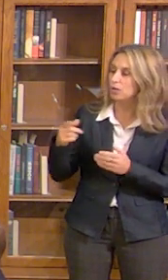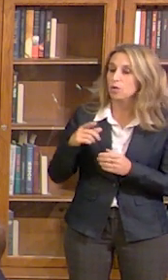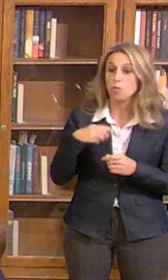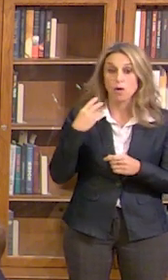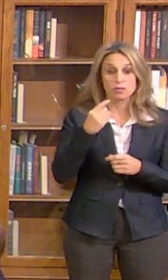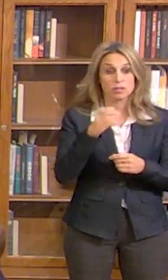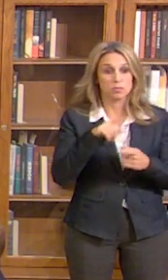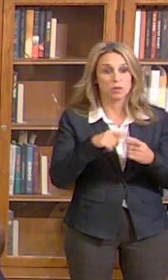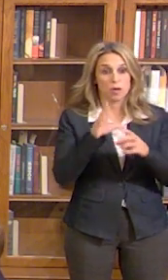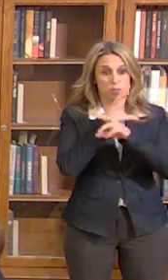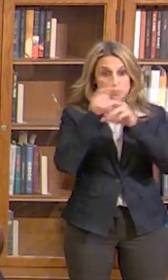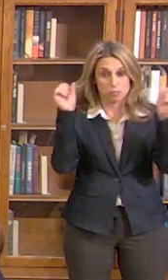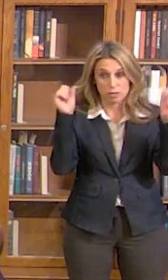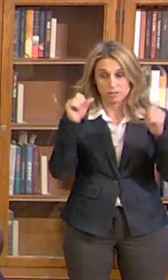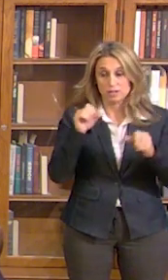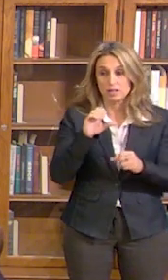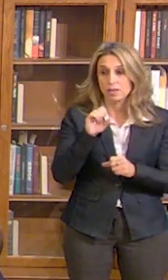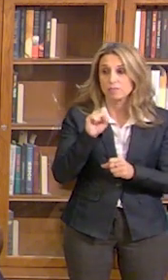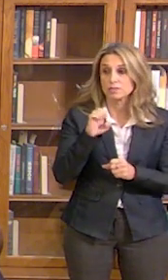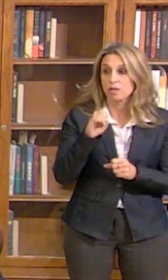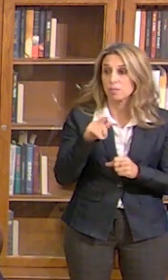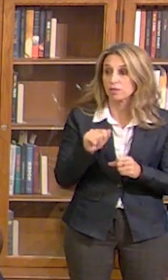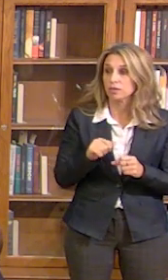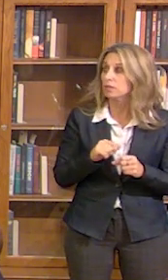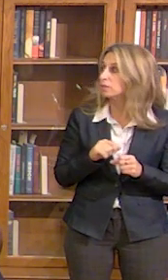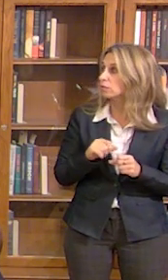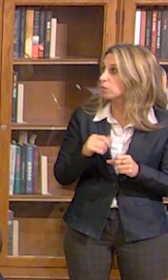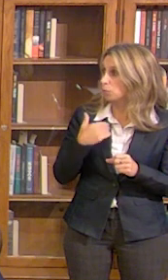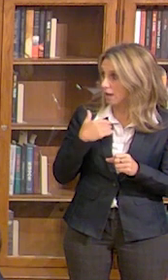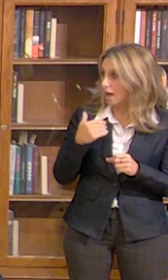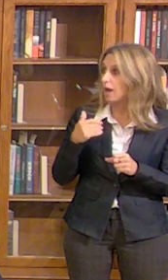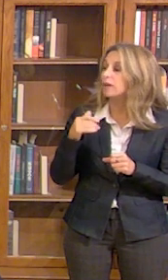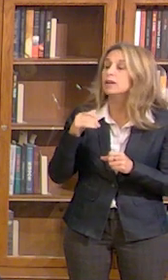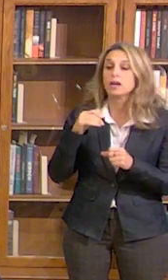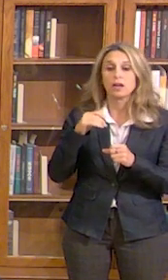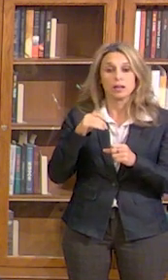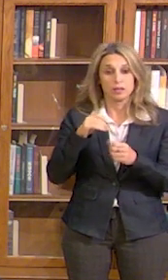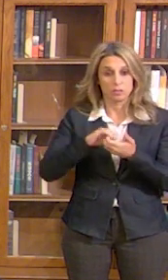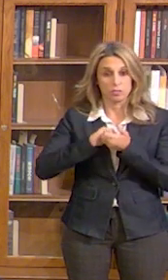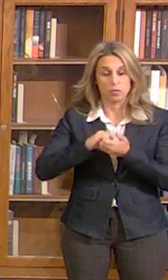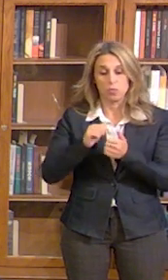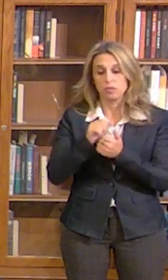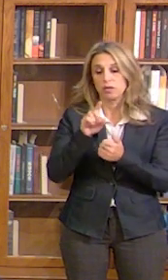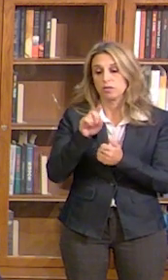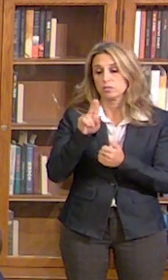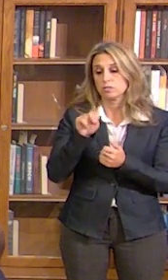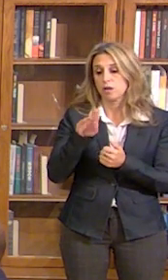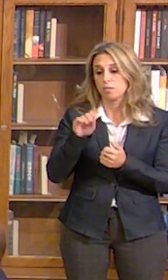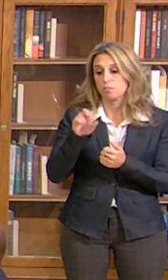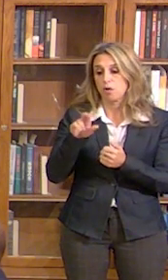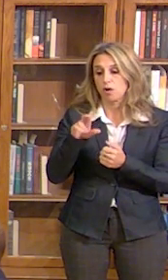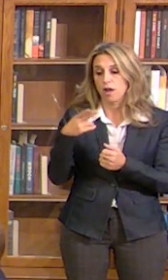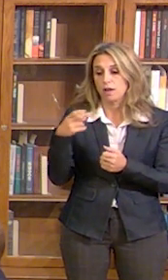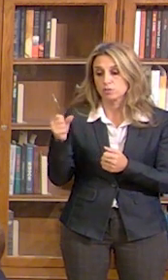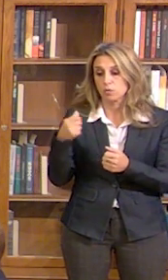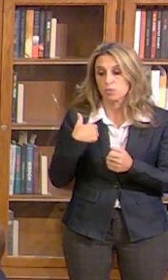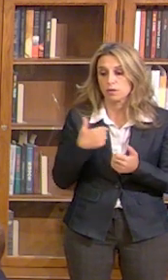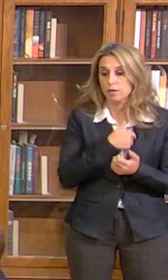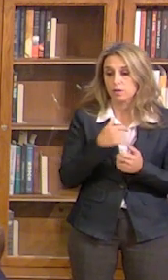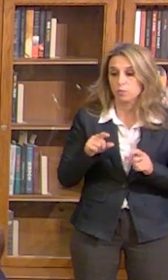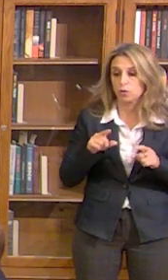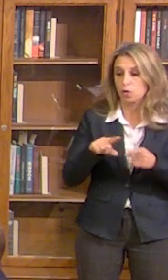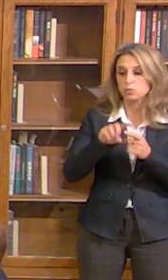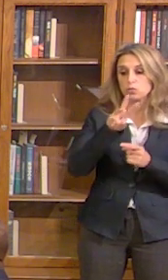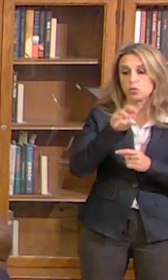president of asala we had a program with Dunbar High School and those students would go to the cartery